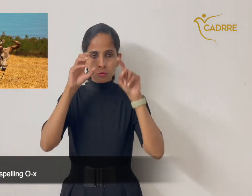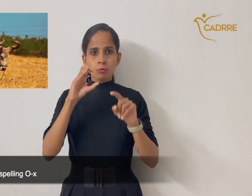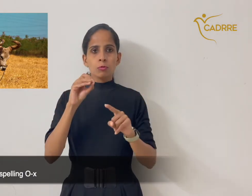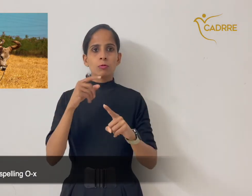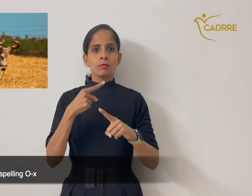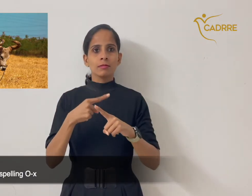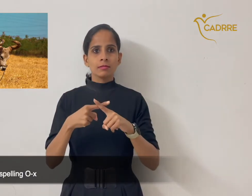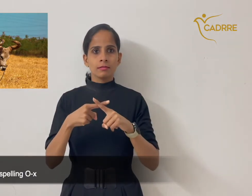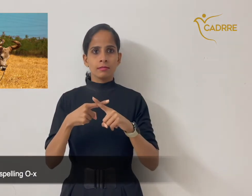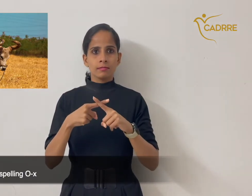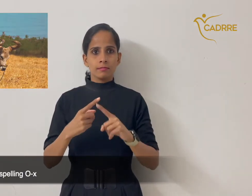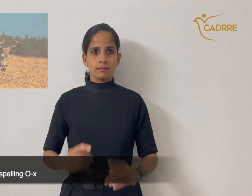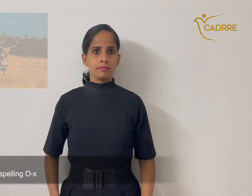ox,